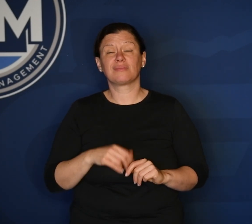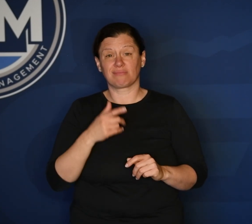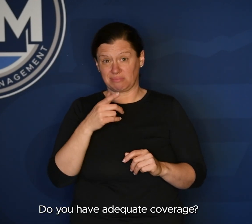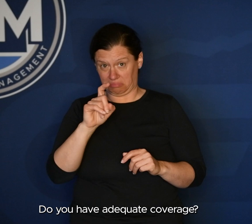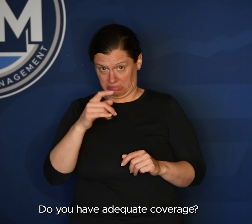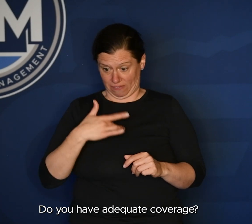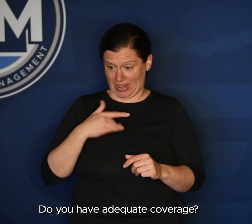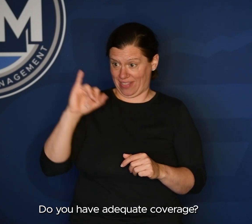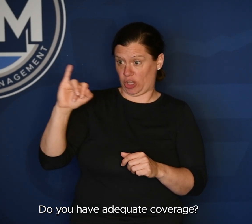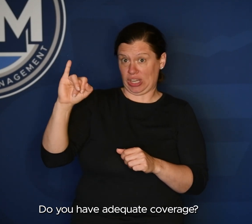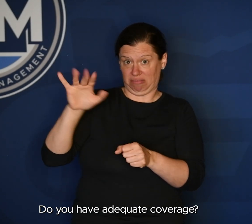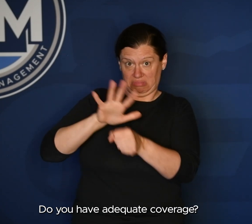Do you have adequate coverage?